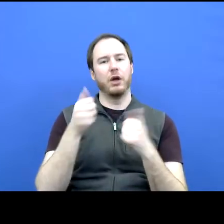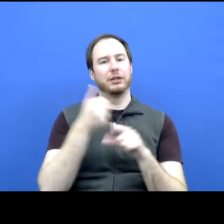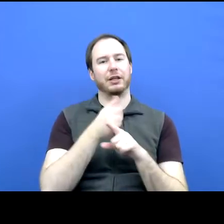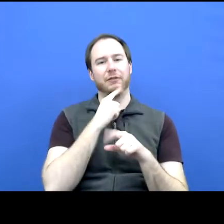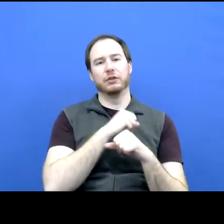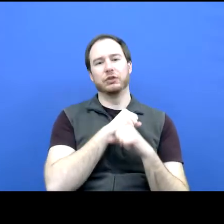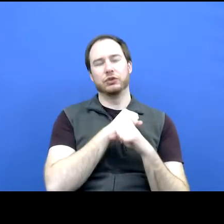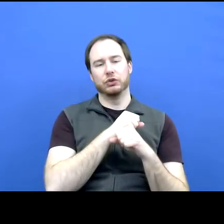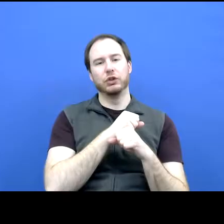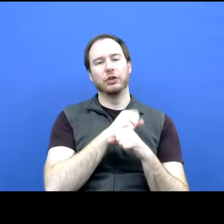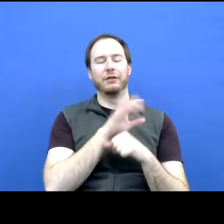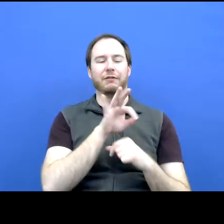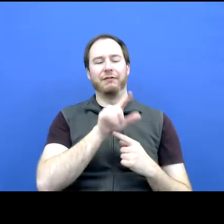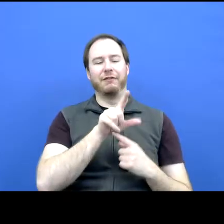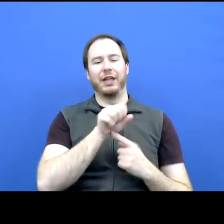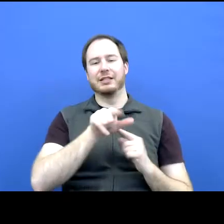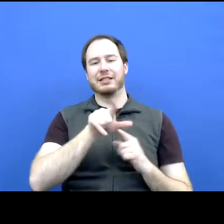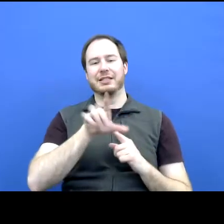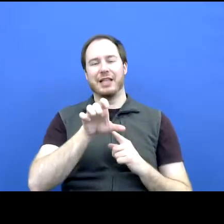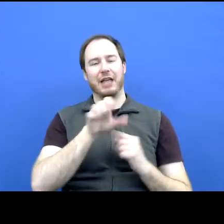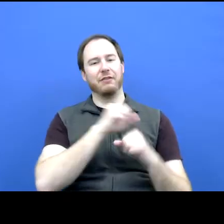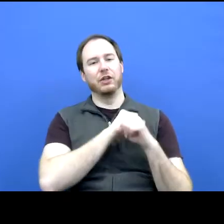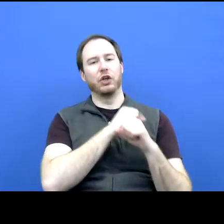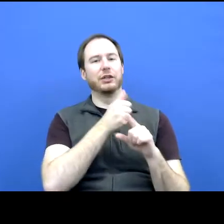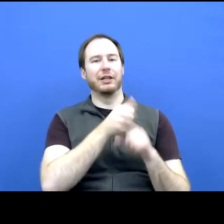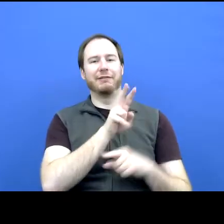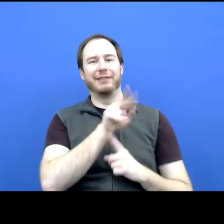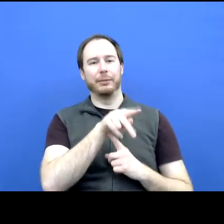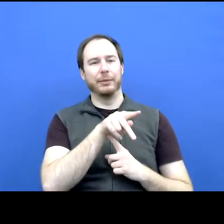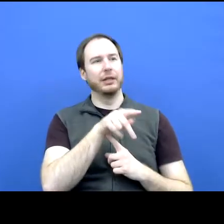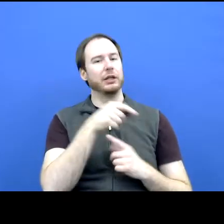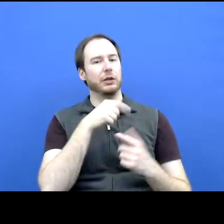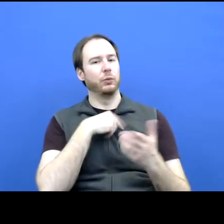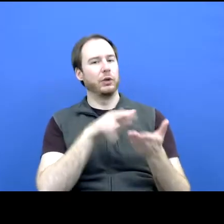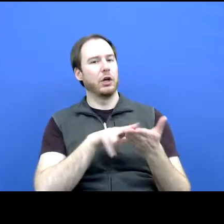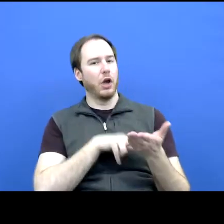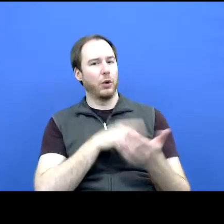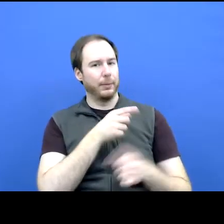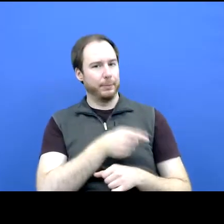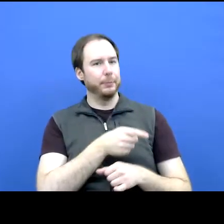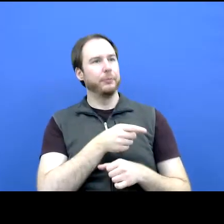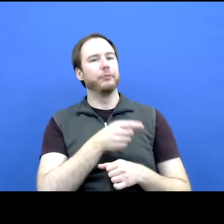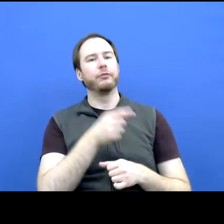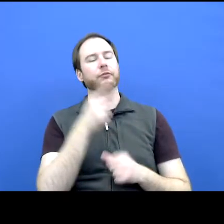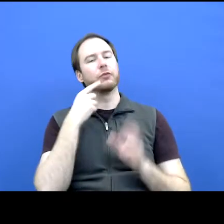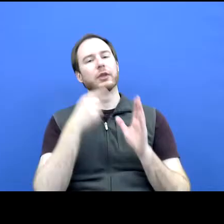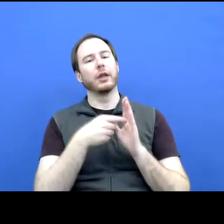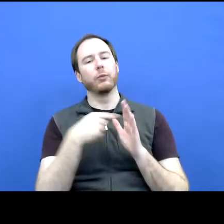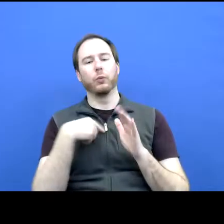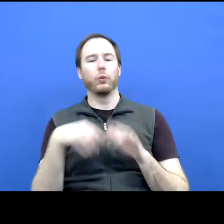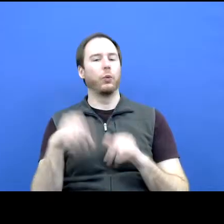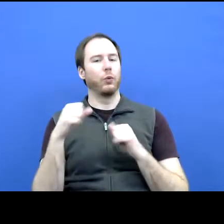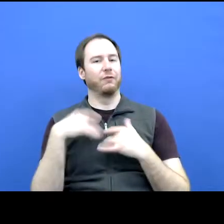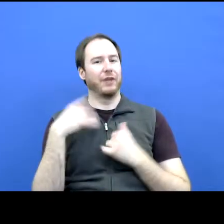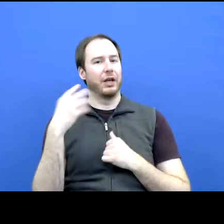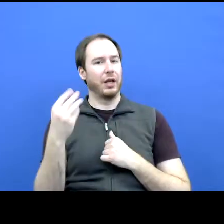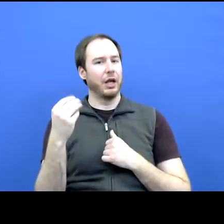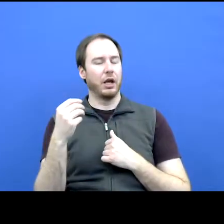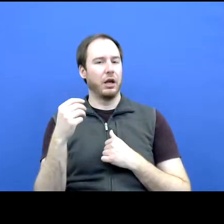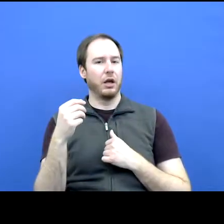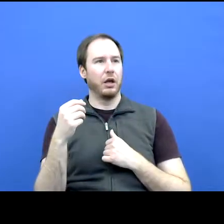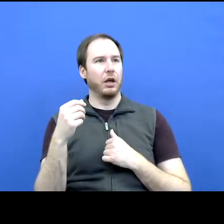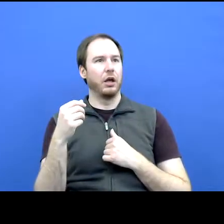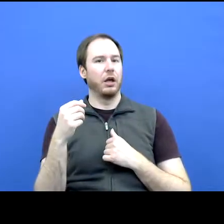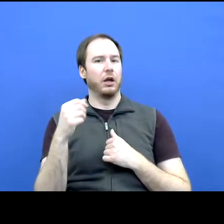security, fail-safe security. He's a VIP. We in contract with him. If we was to keep an event outside, we're not gonna have an